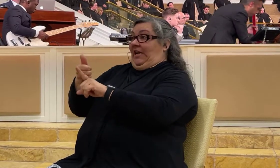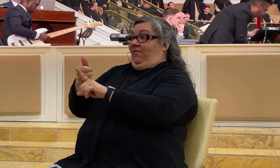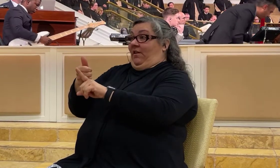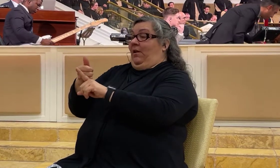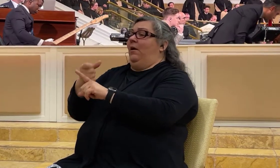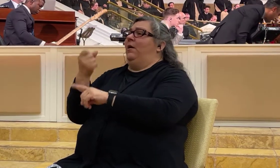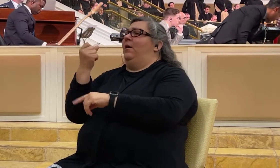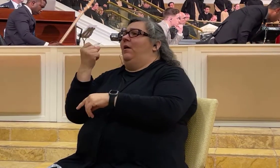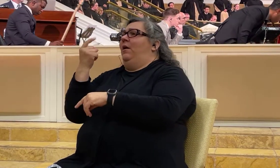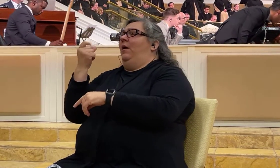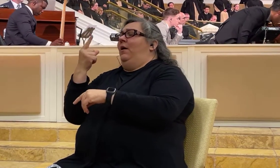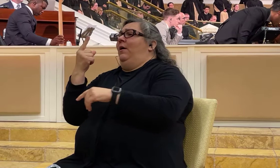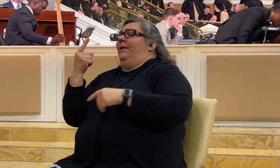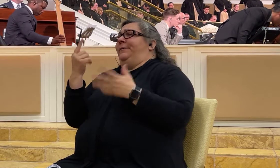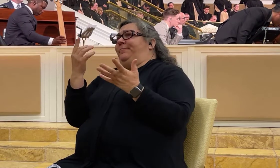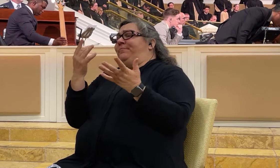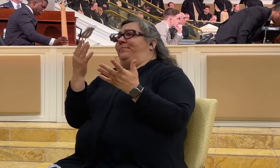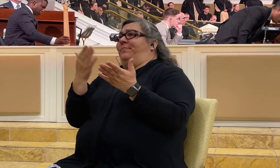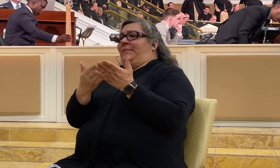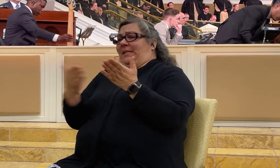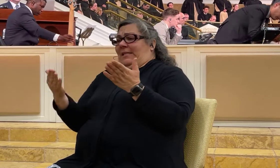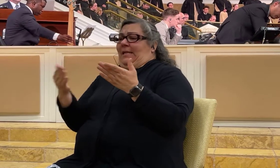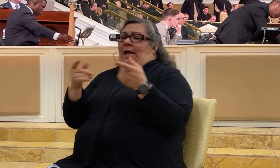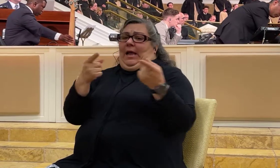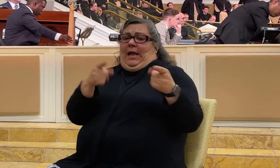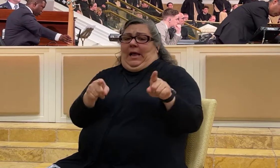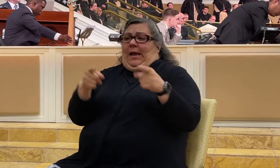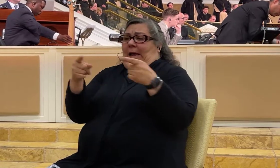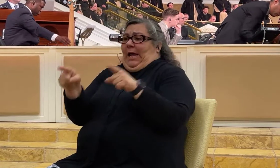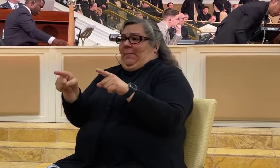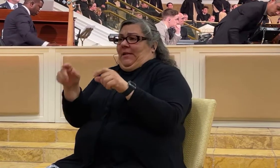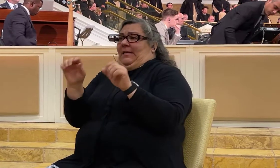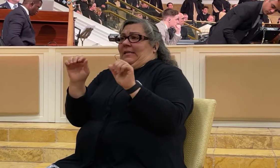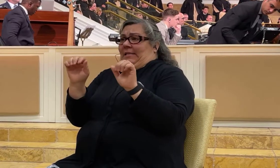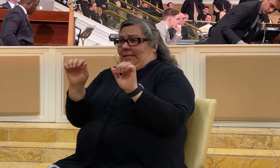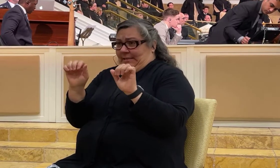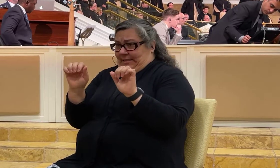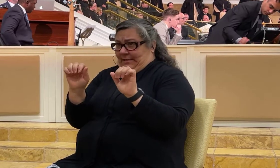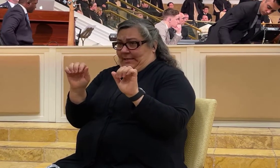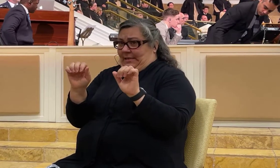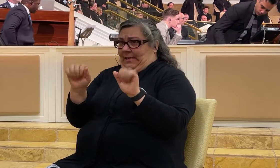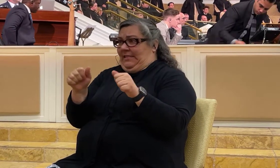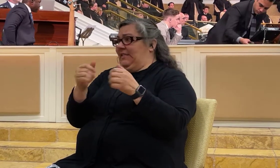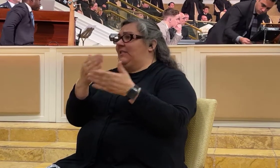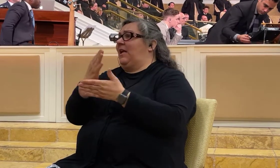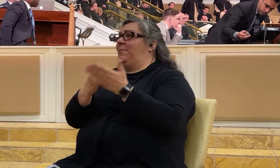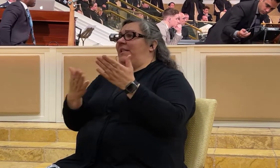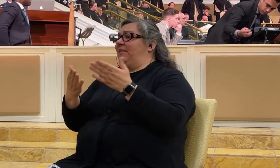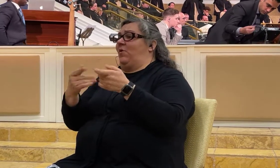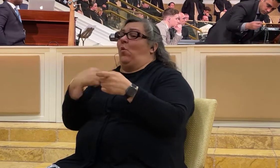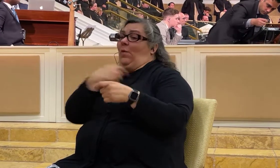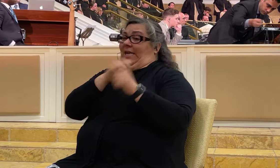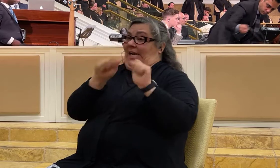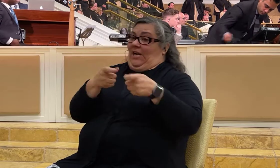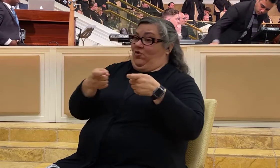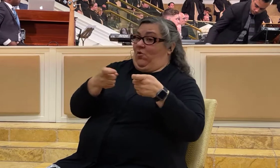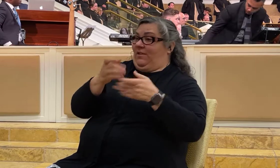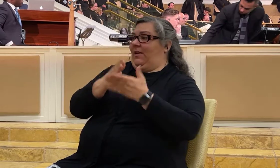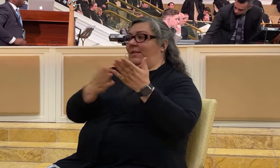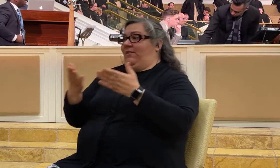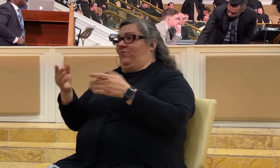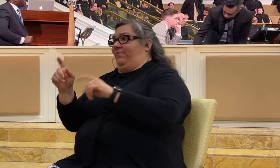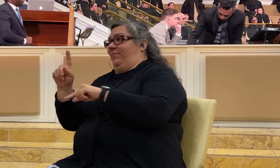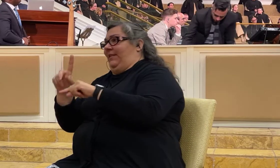although there are things that can happen beyond the control of the church or anybody else, and there are many things that have